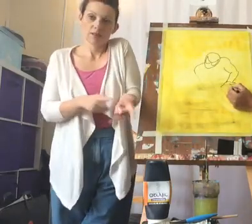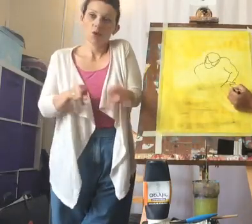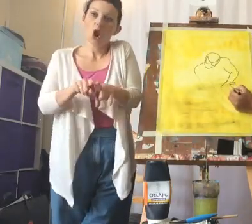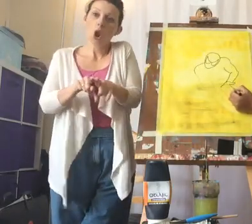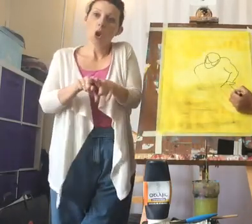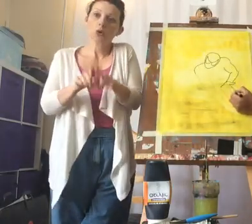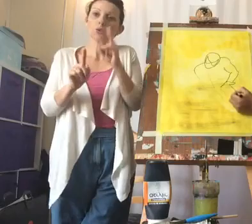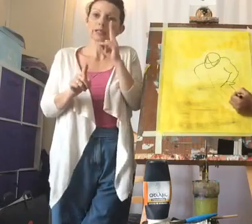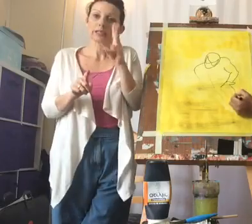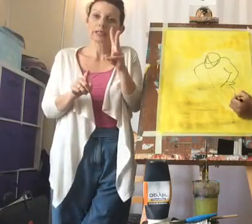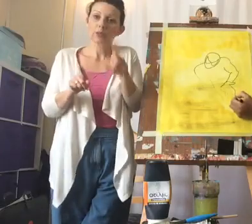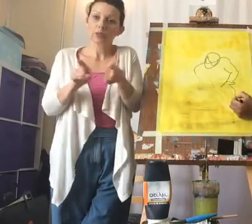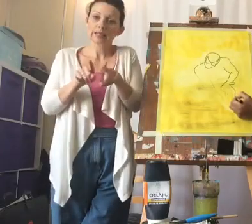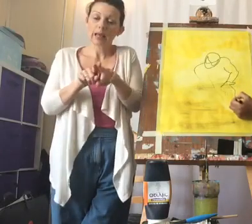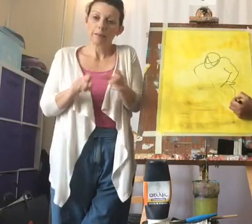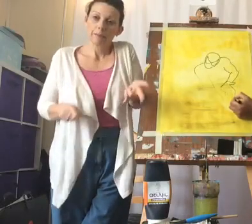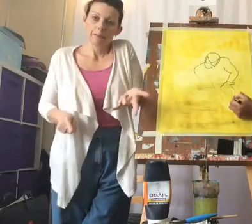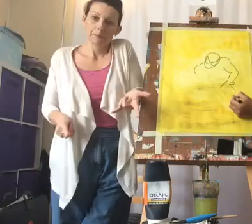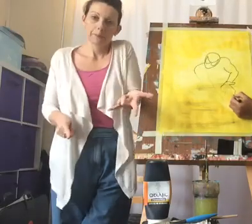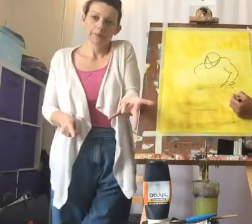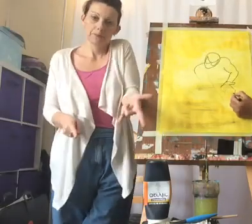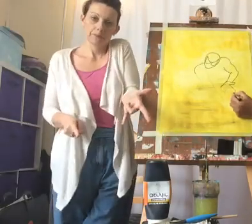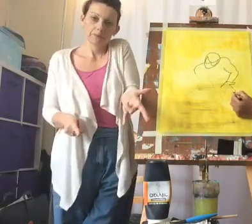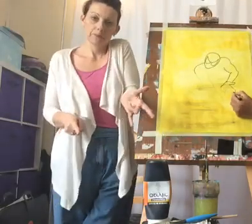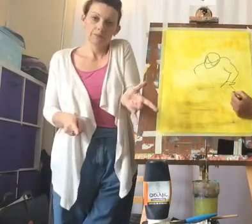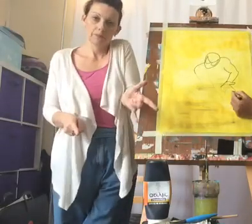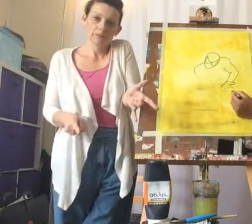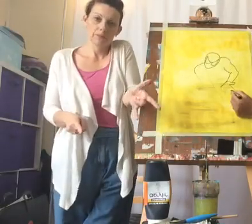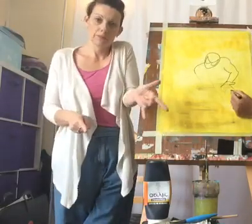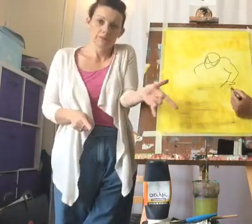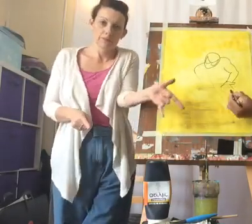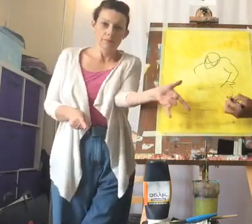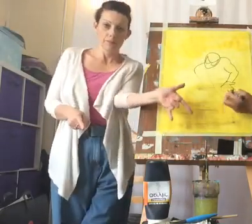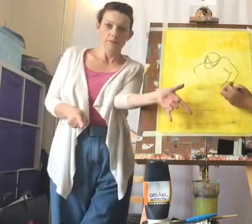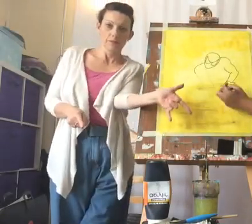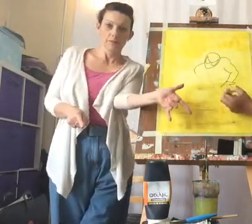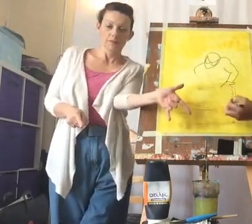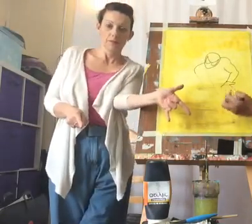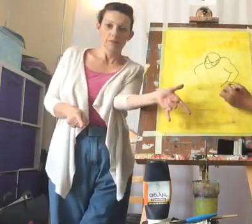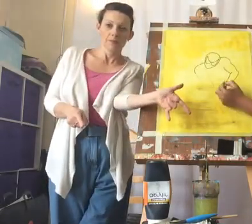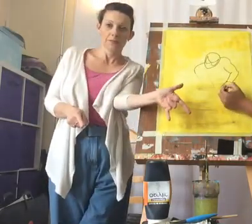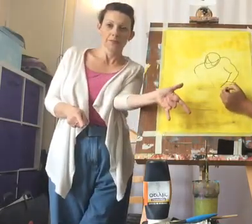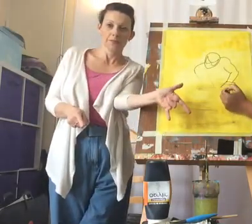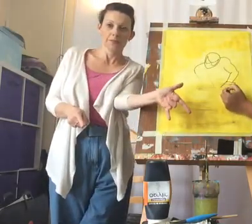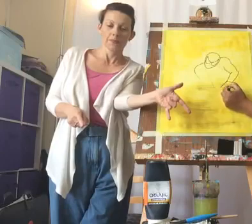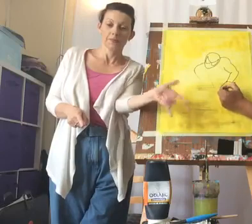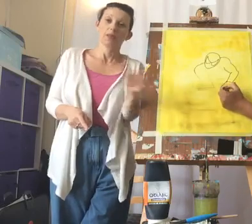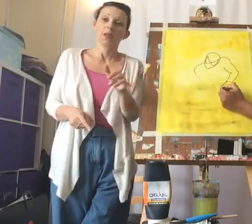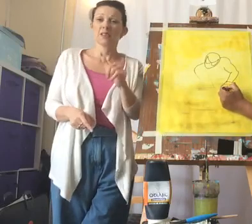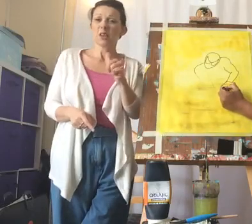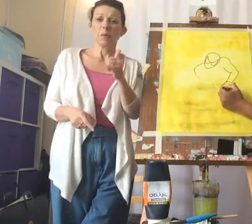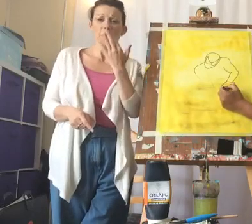Then it's got a big long index finger. This might be totally wrong, but don't worry about it, because it's all going to